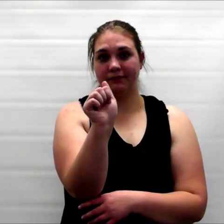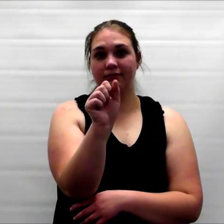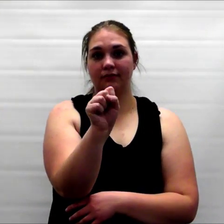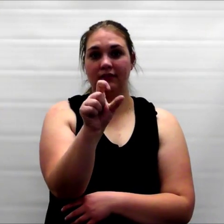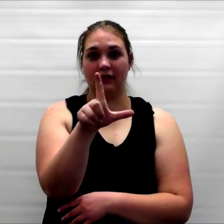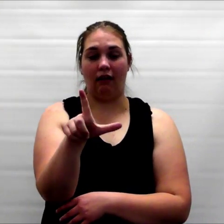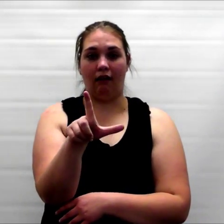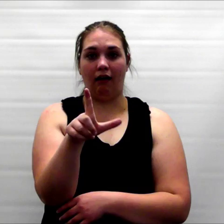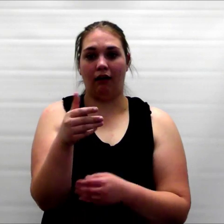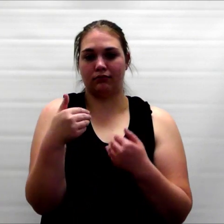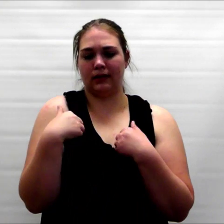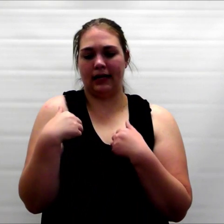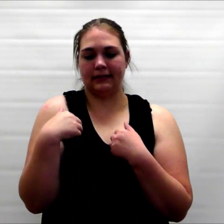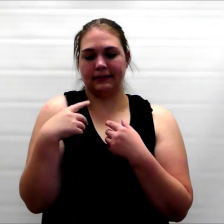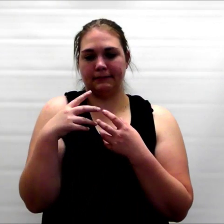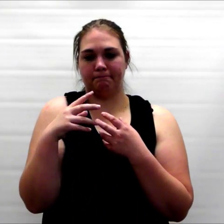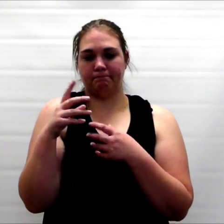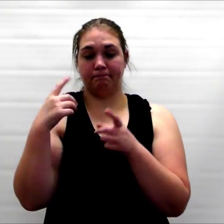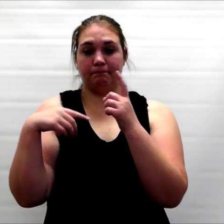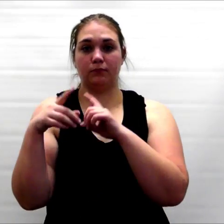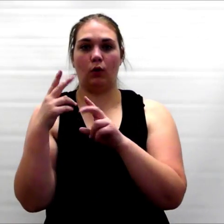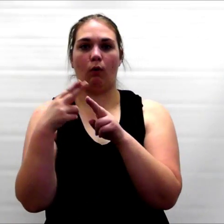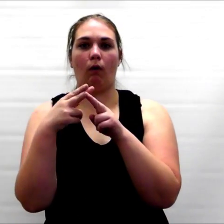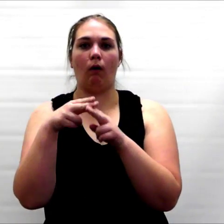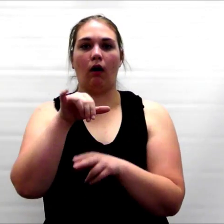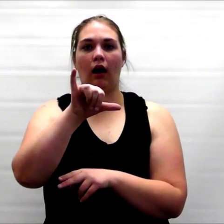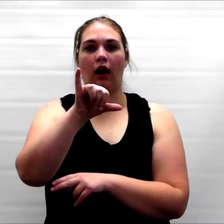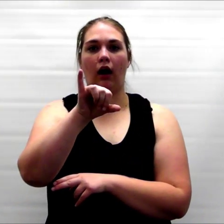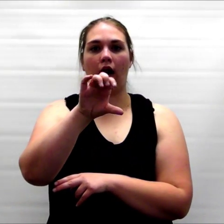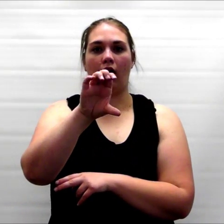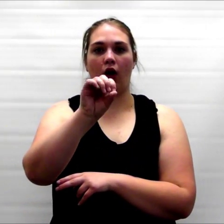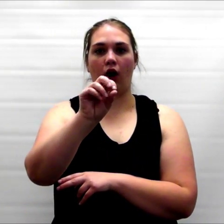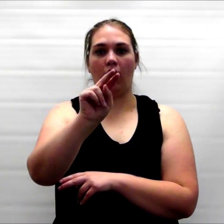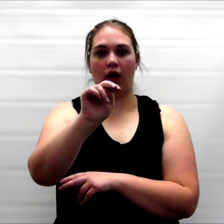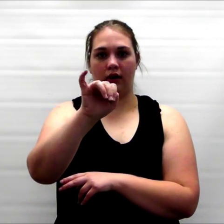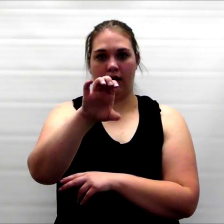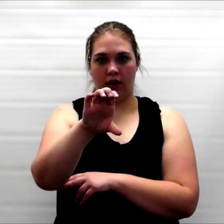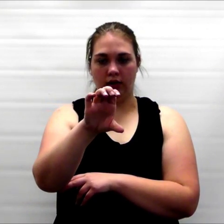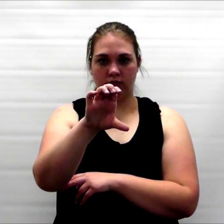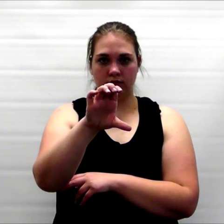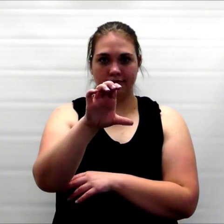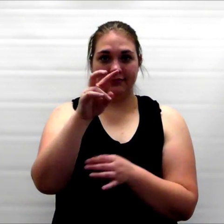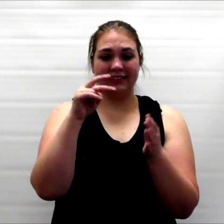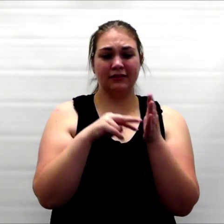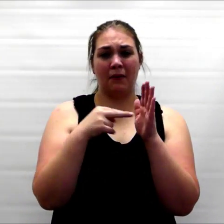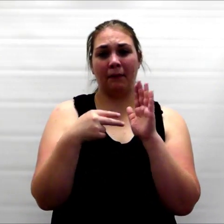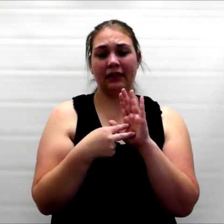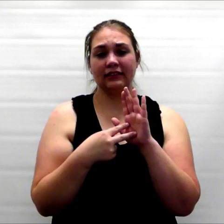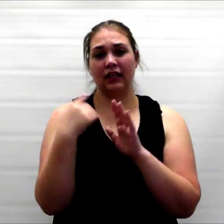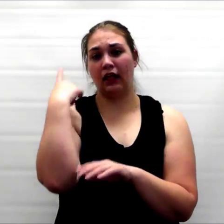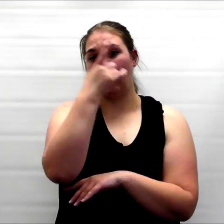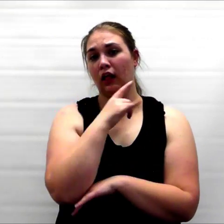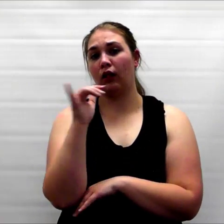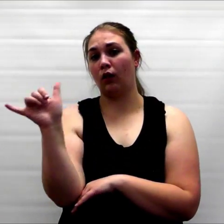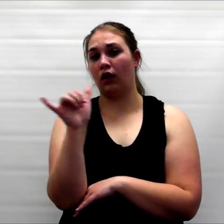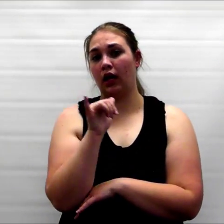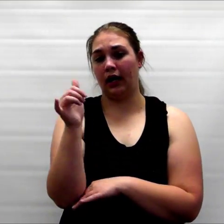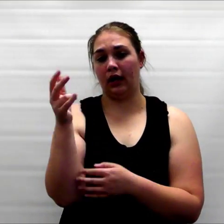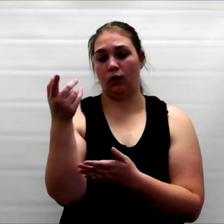that ASL has signs that are called iconic signs, and it means that it looks